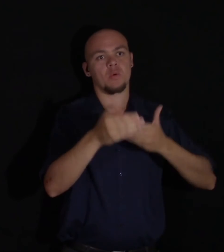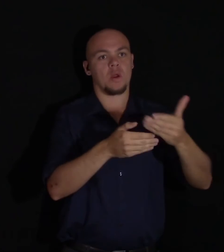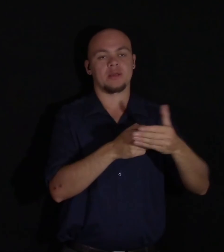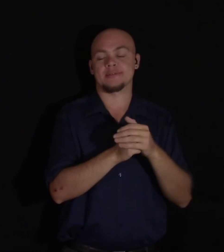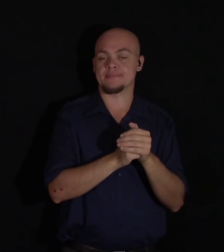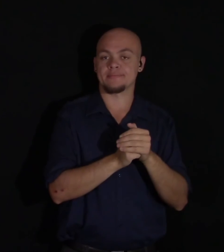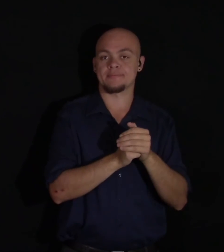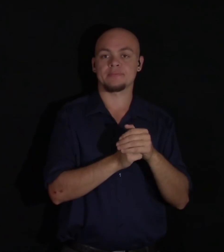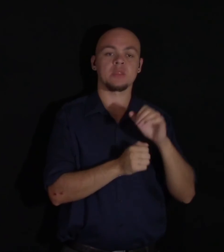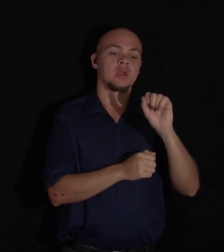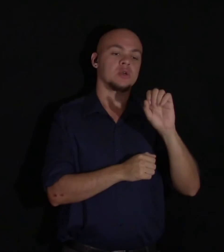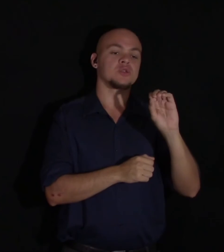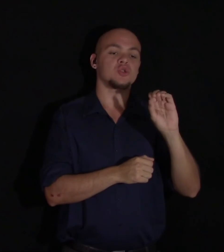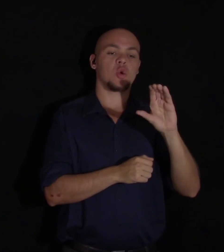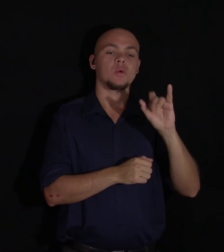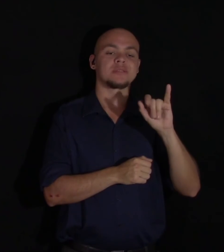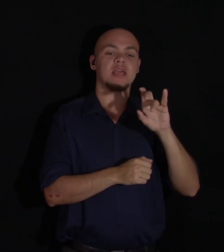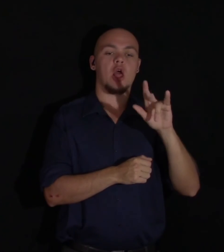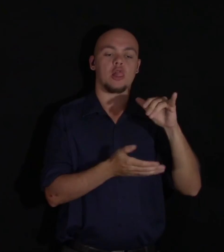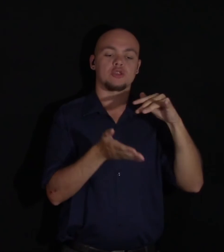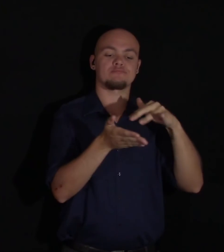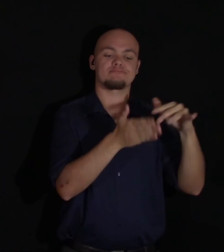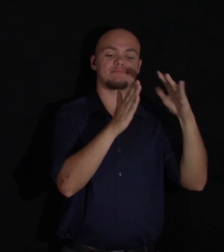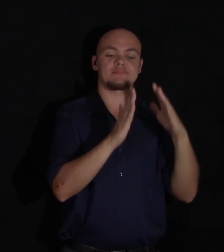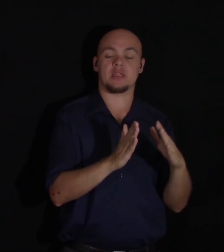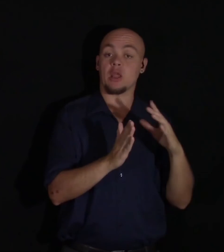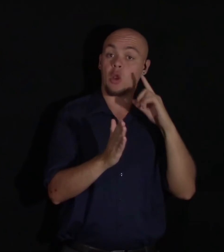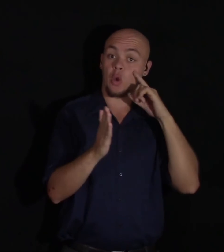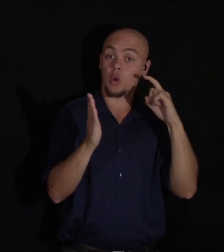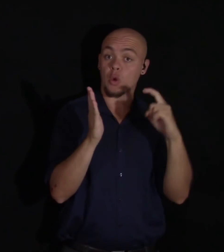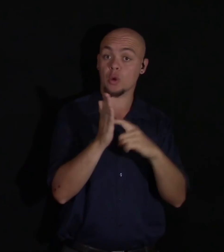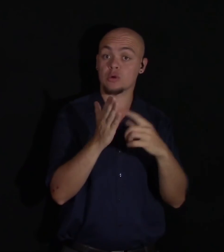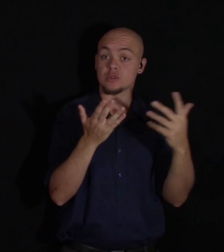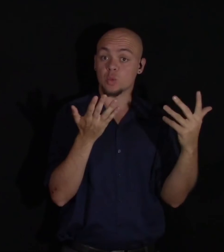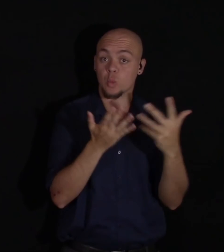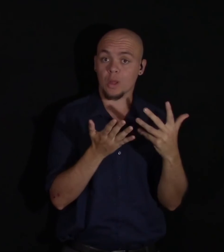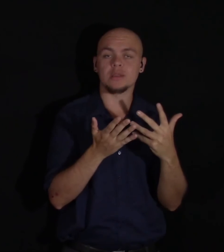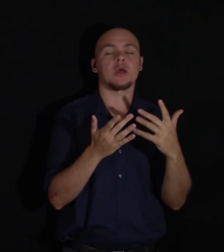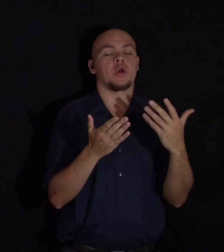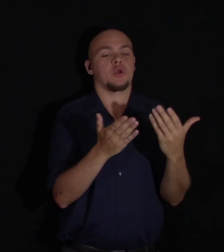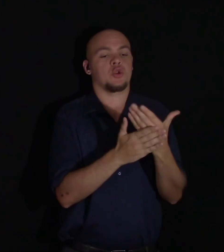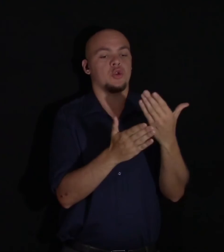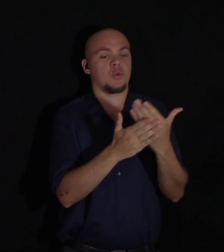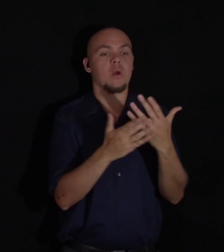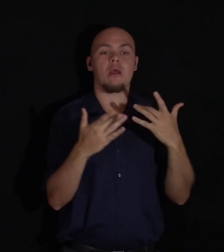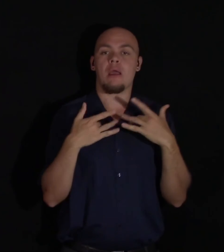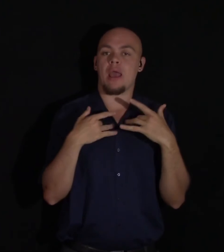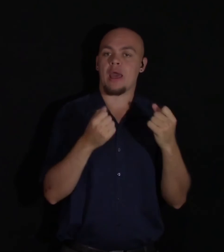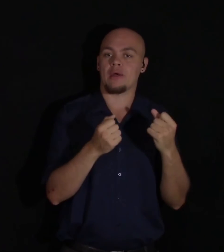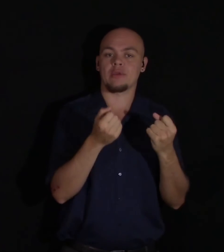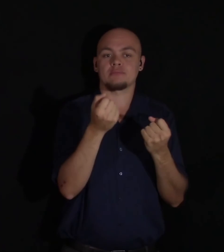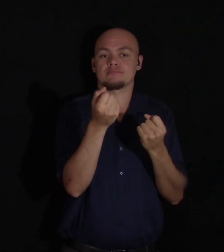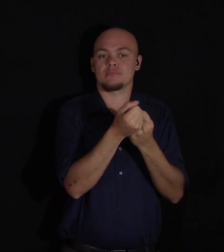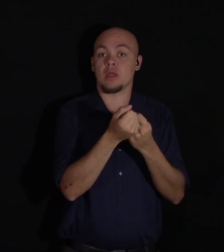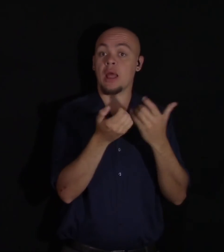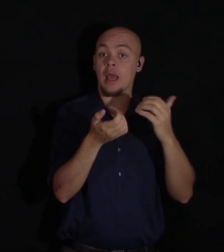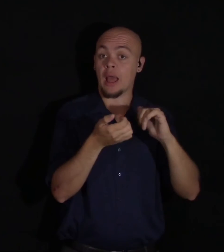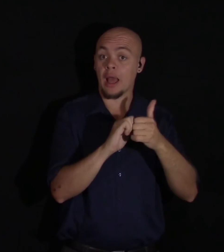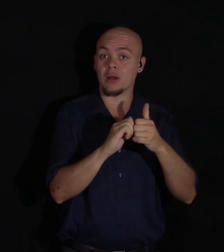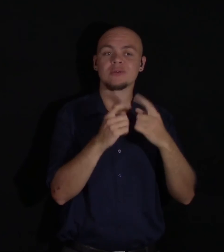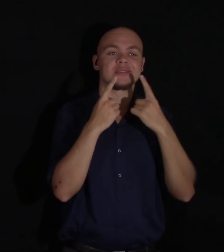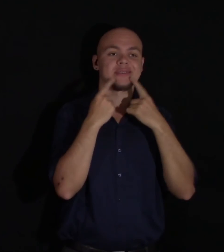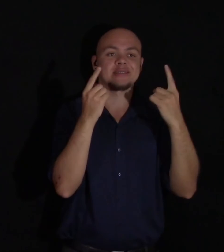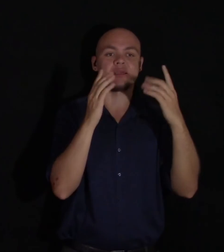see, sociologists are beginning to see the emergence of a newer, healthier definition of masculinity, promoted by celebrities such